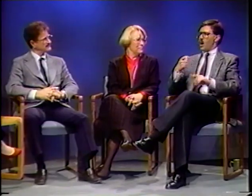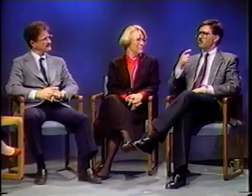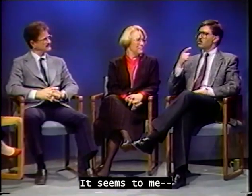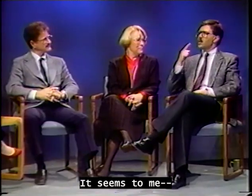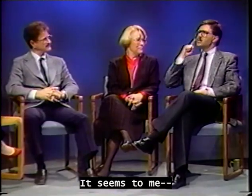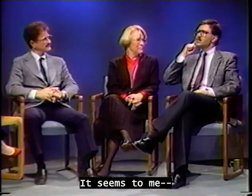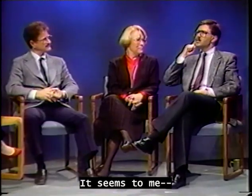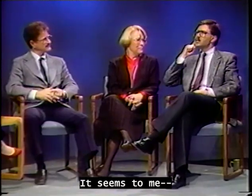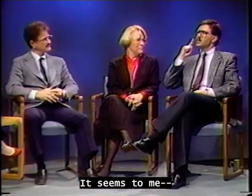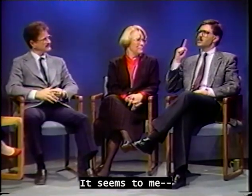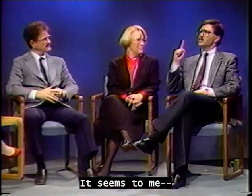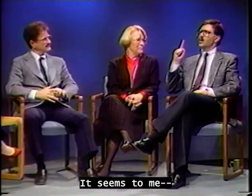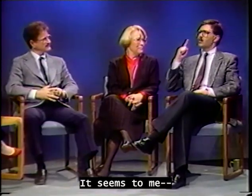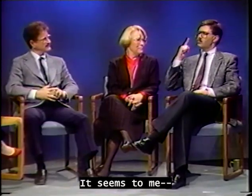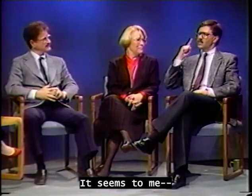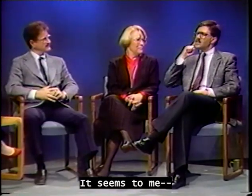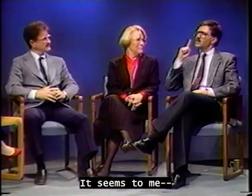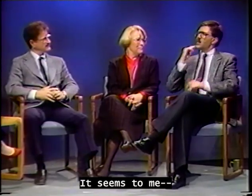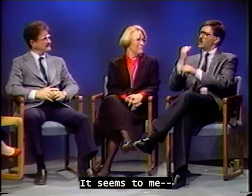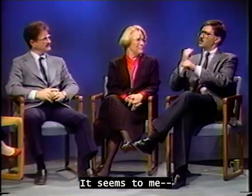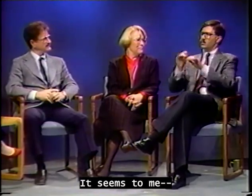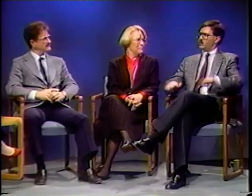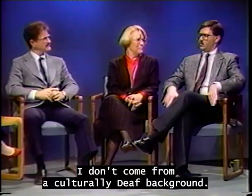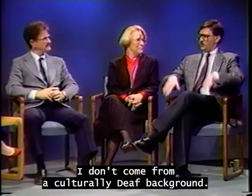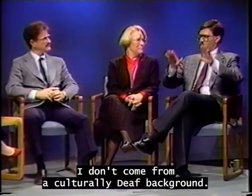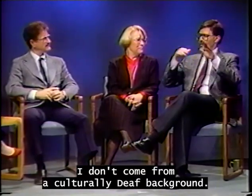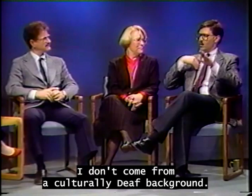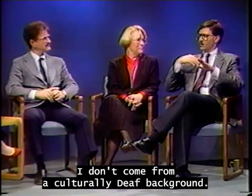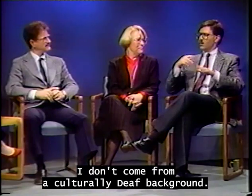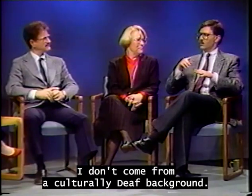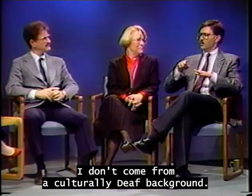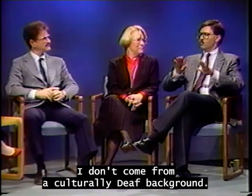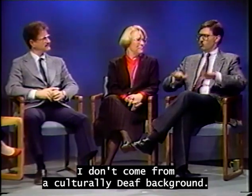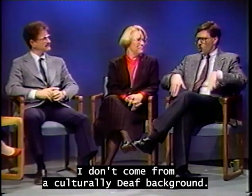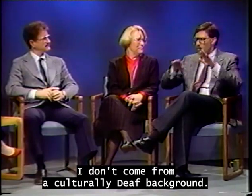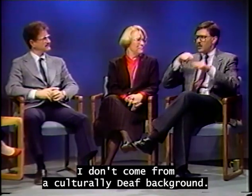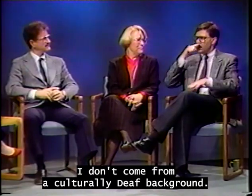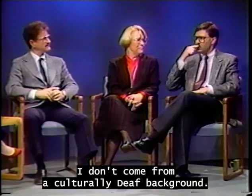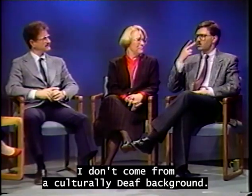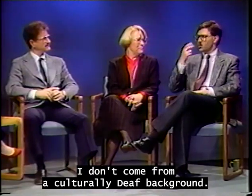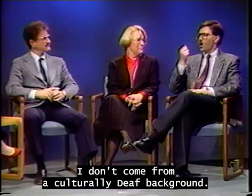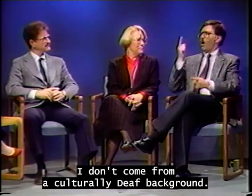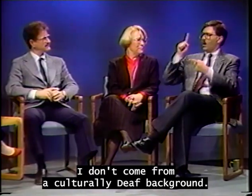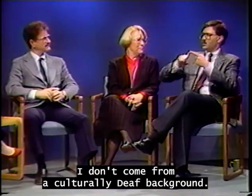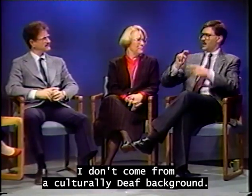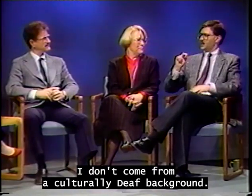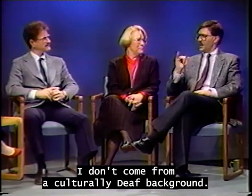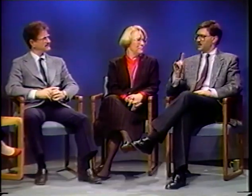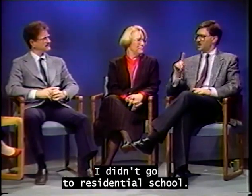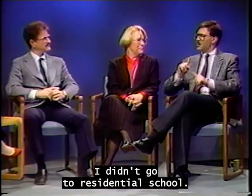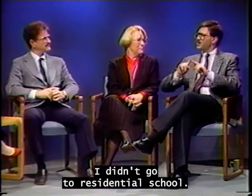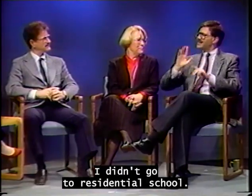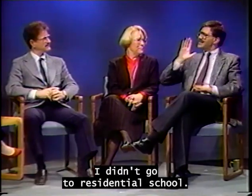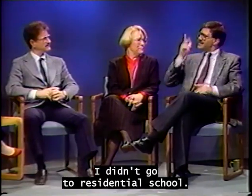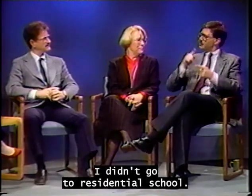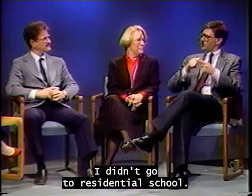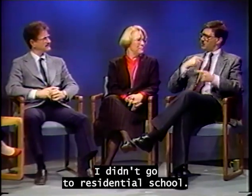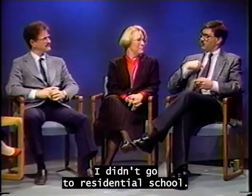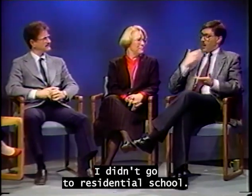It seems to me I don't come from a culturally deaf background. I didn't go to residential school.